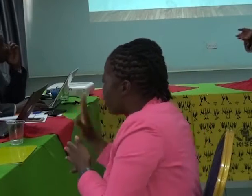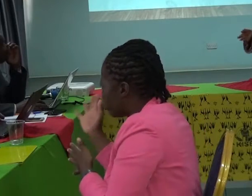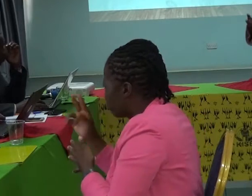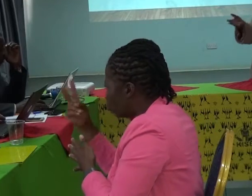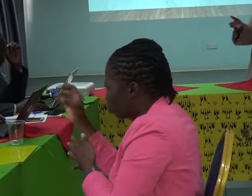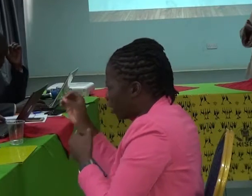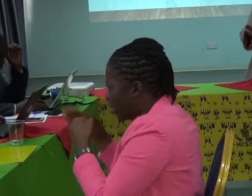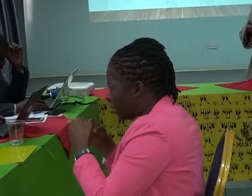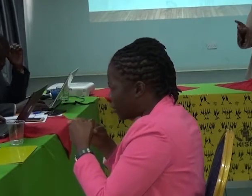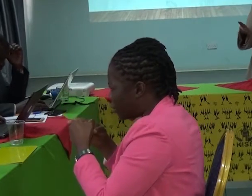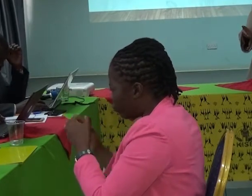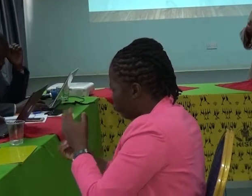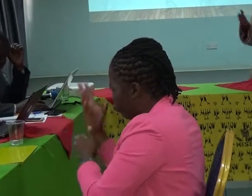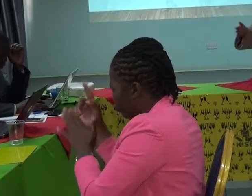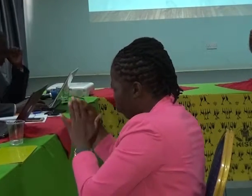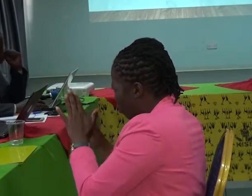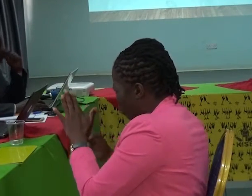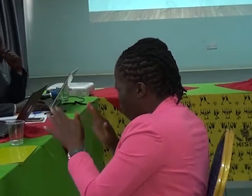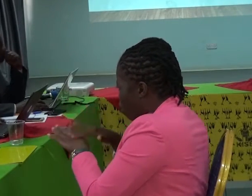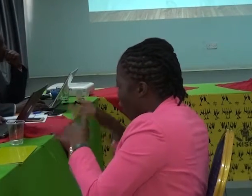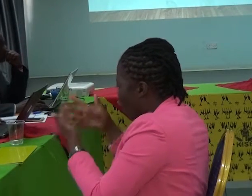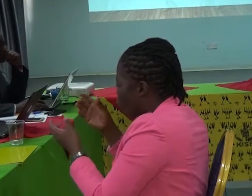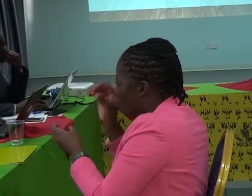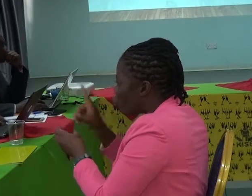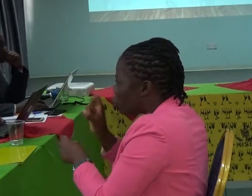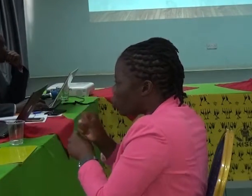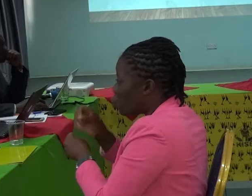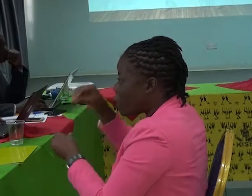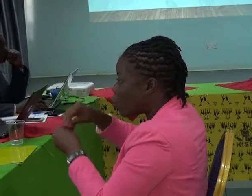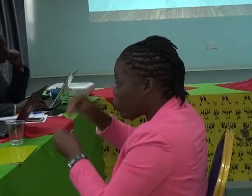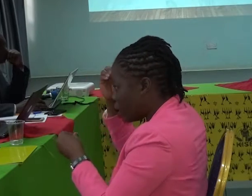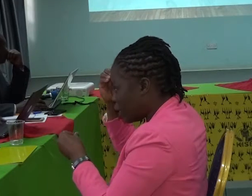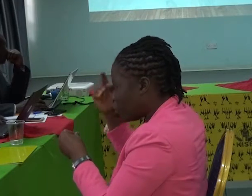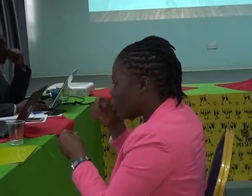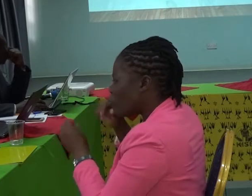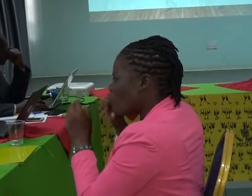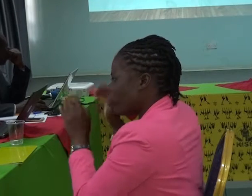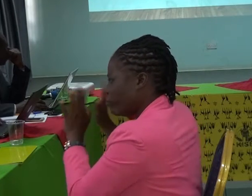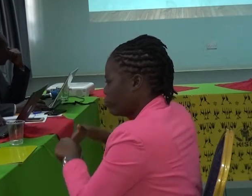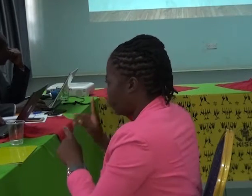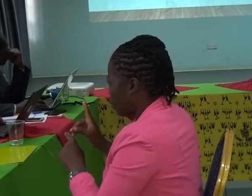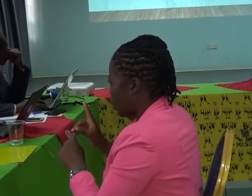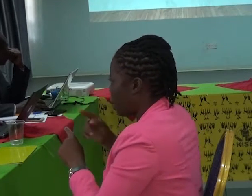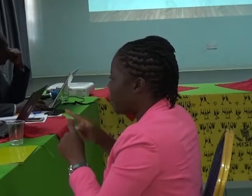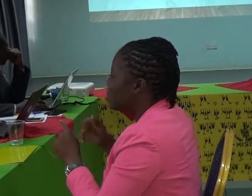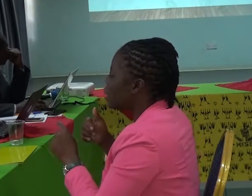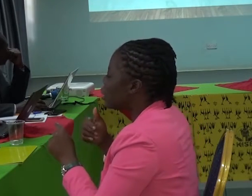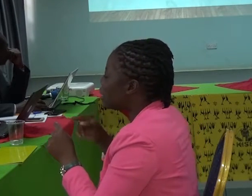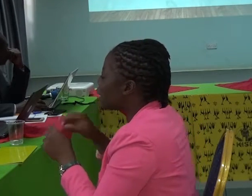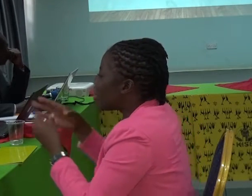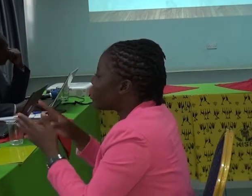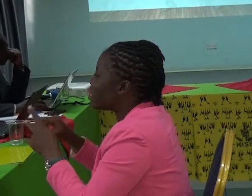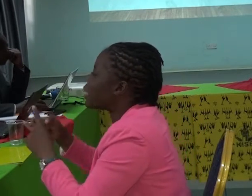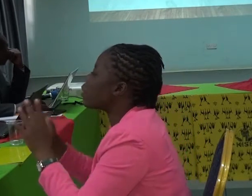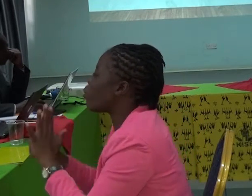was not useful. It was. It gave us something that we could use. Please move on. We have the National Special Needs Education